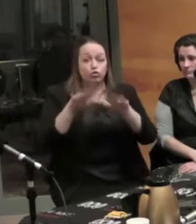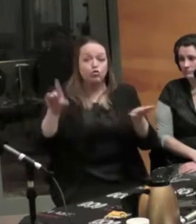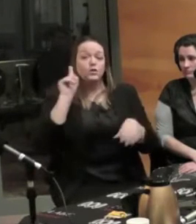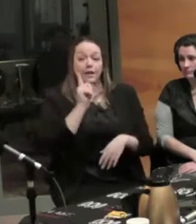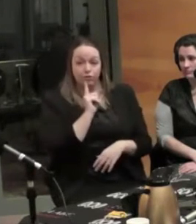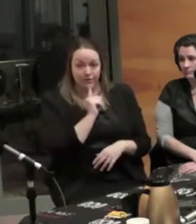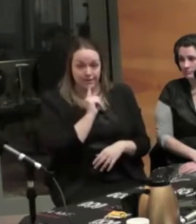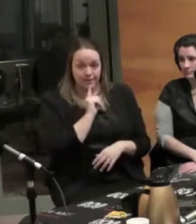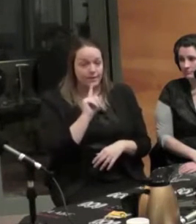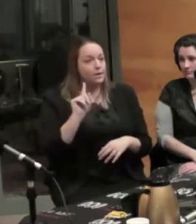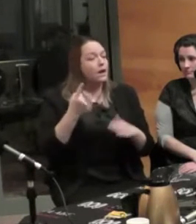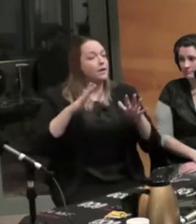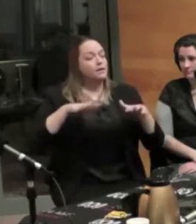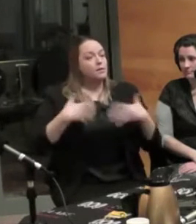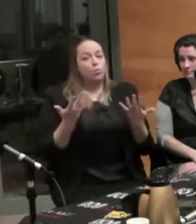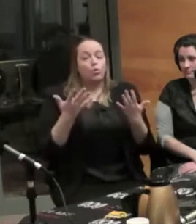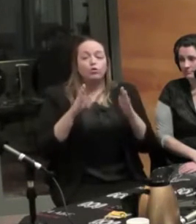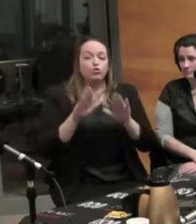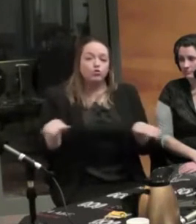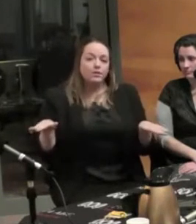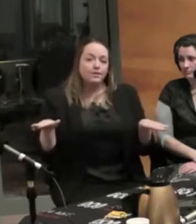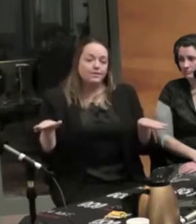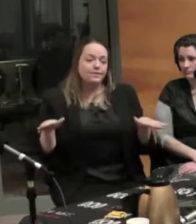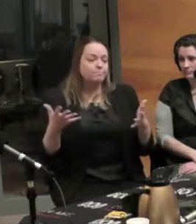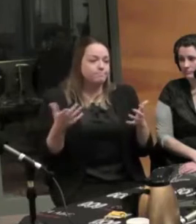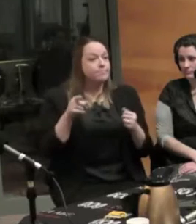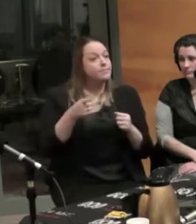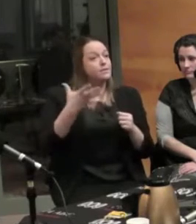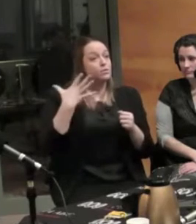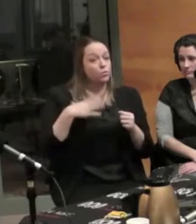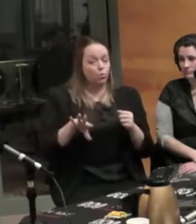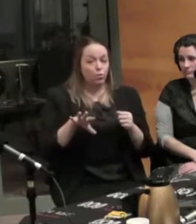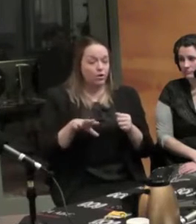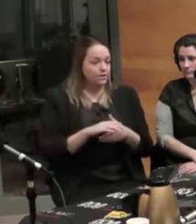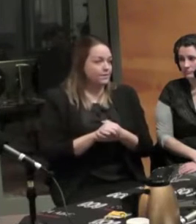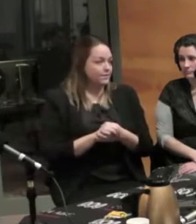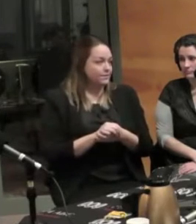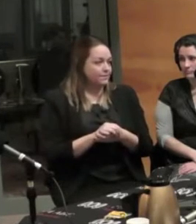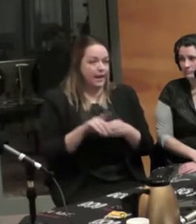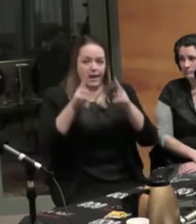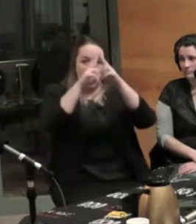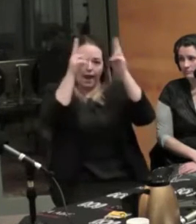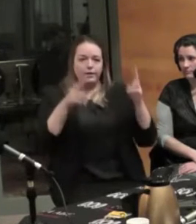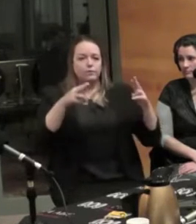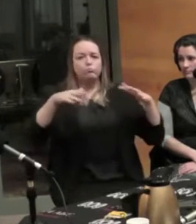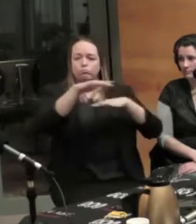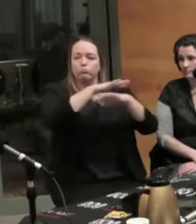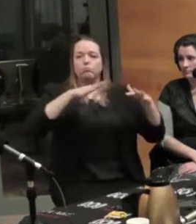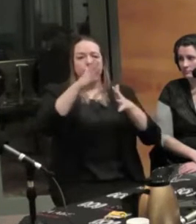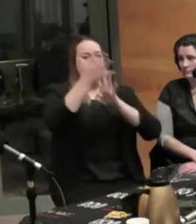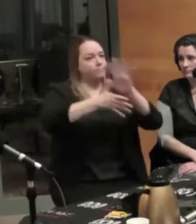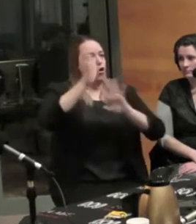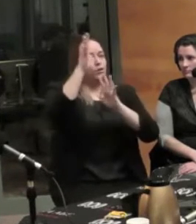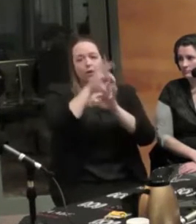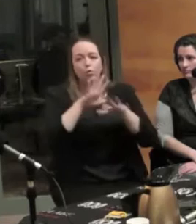hear, but they didn't want their children... They wanted the house to work on Auslan rather than the kids talking to each